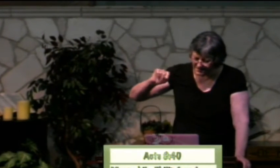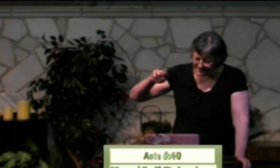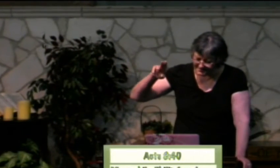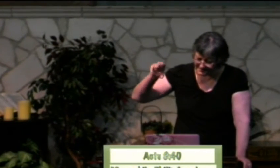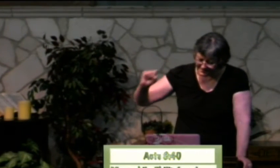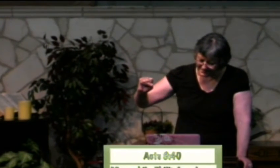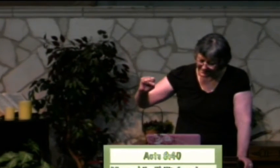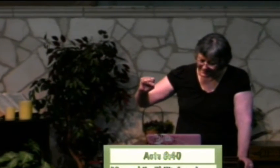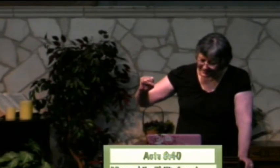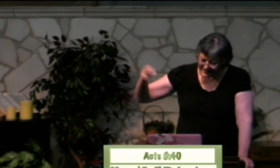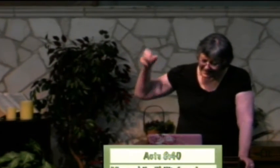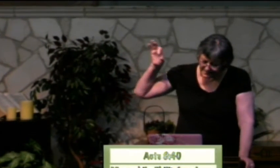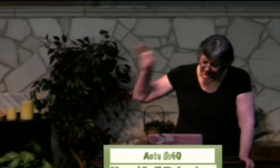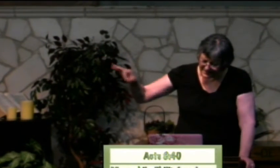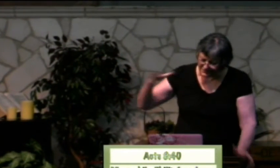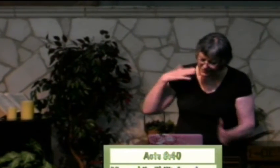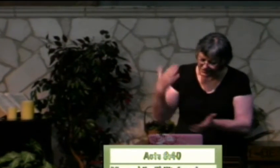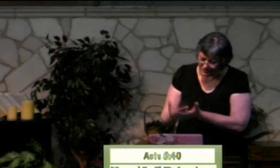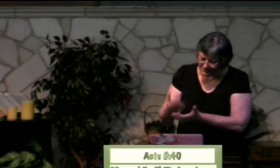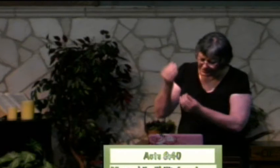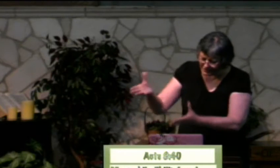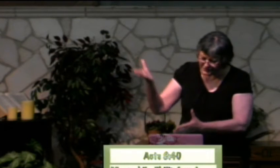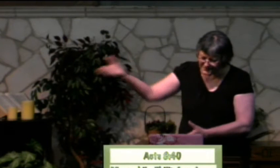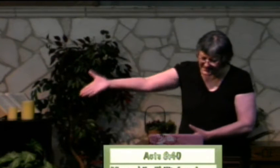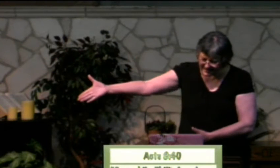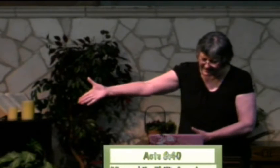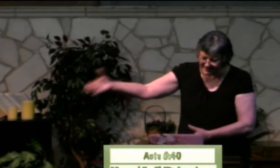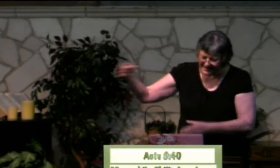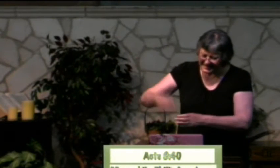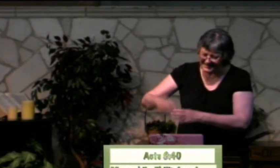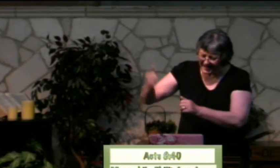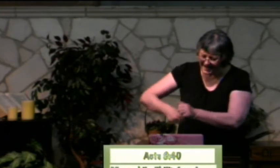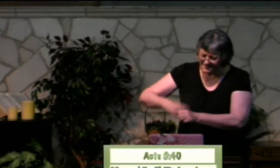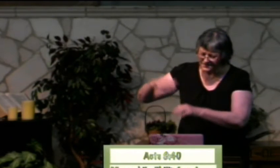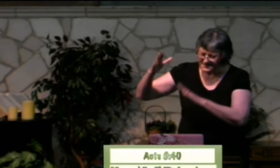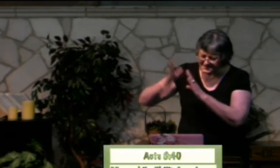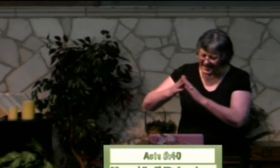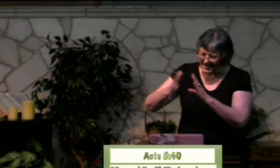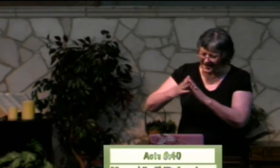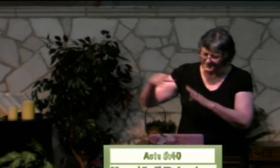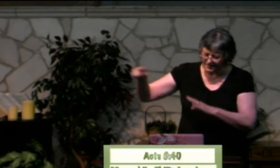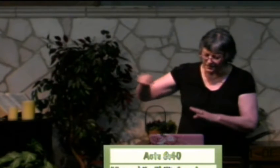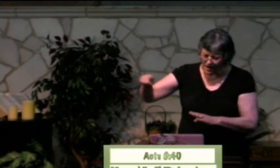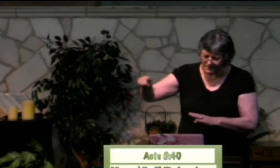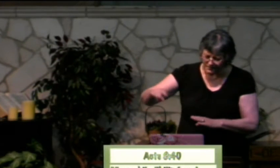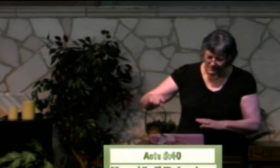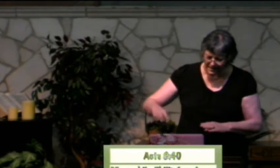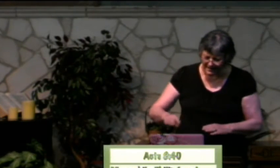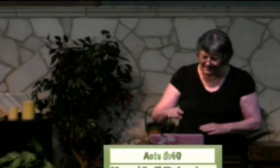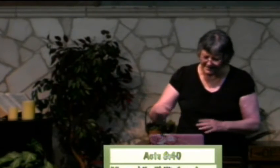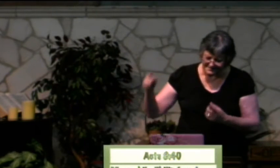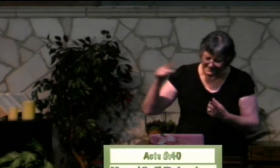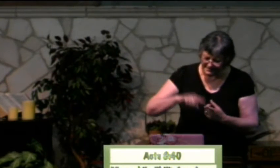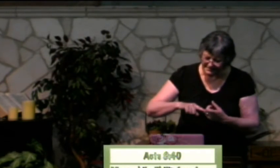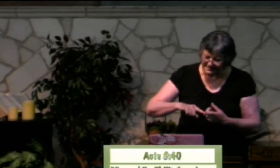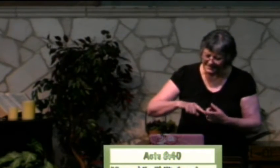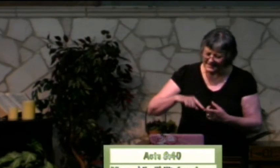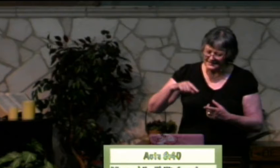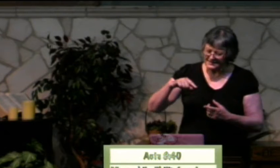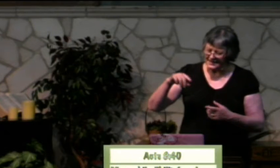Azotus. He preached the good news there in every town along the way until he came